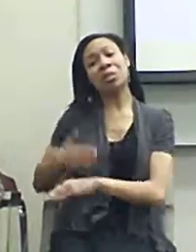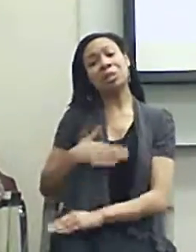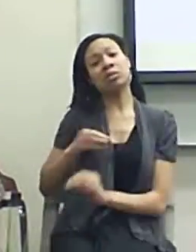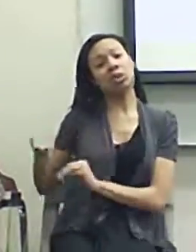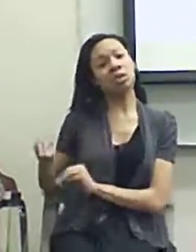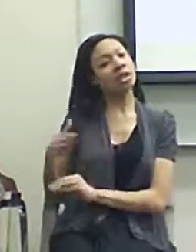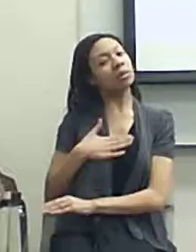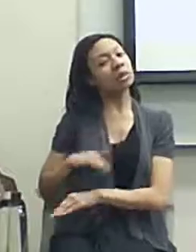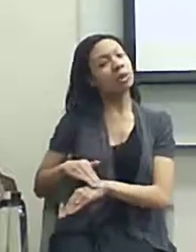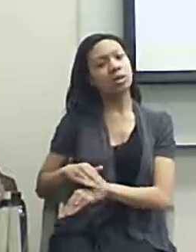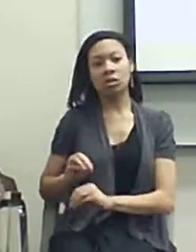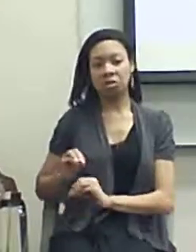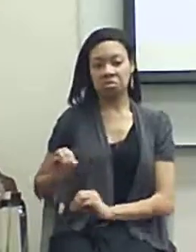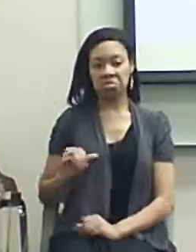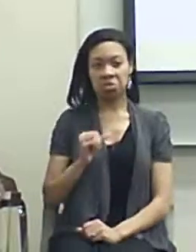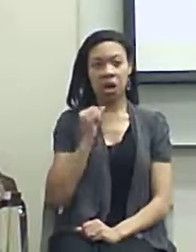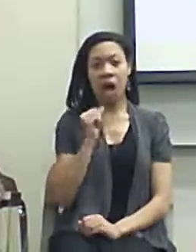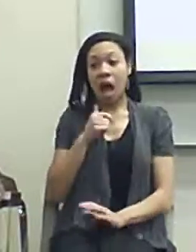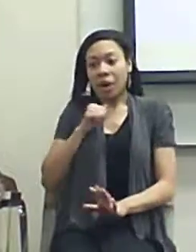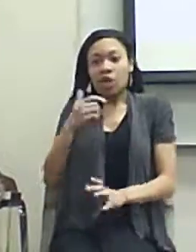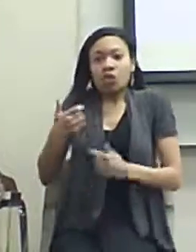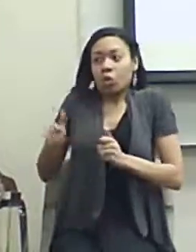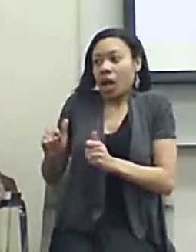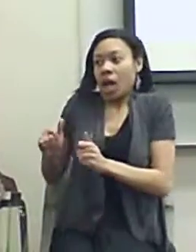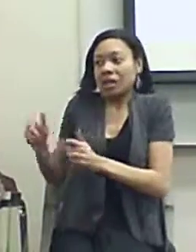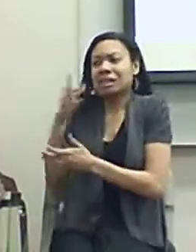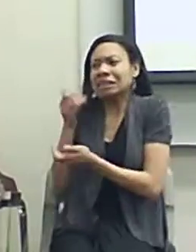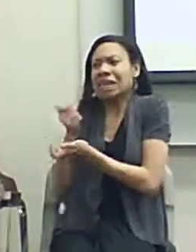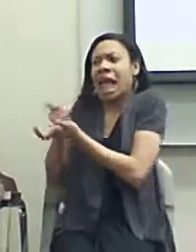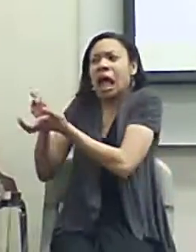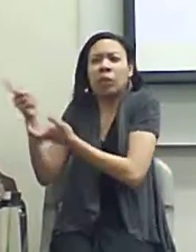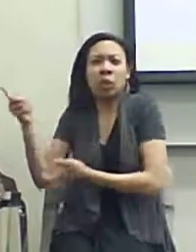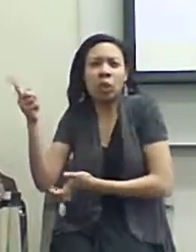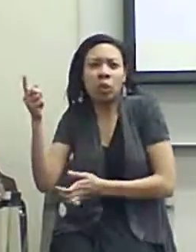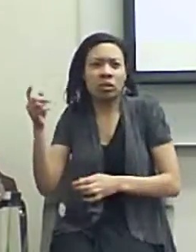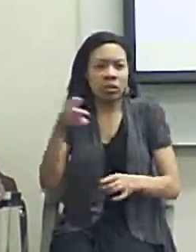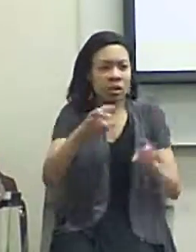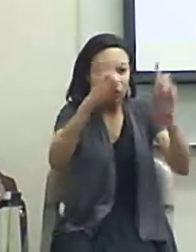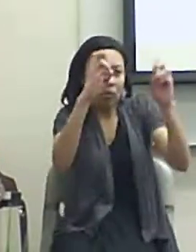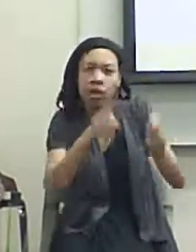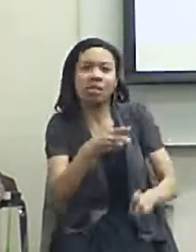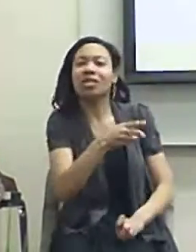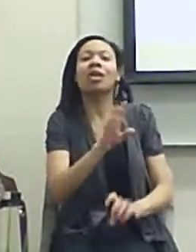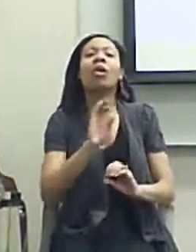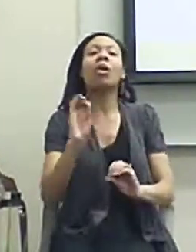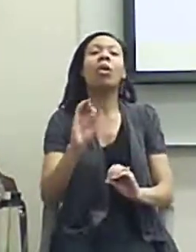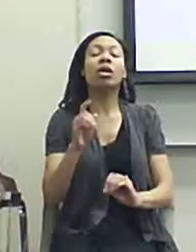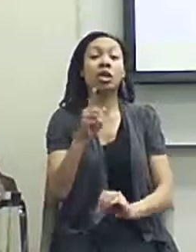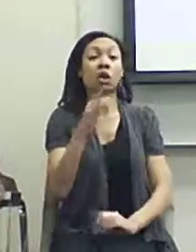nice, you know, and I'm not trying to diagnose her, and I'm not trying to tell her what to think, but I'm like you're gonna get hit.